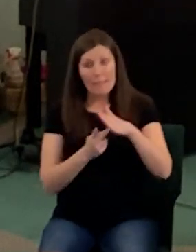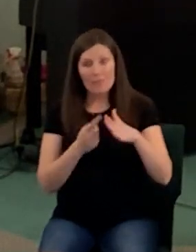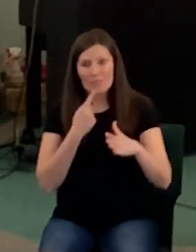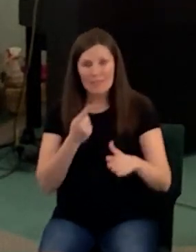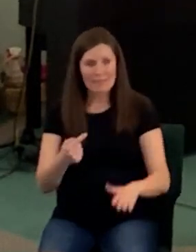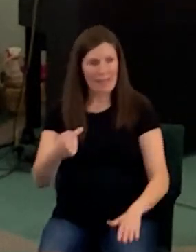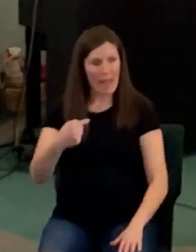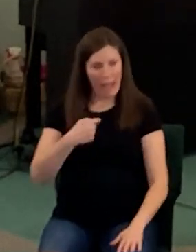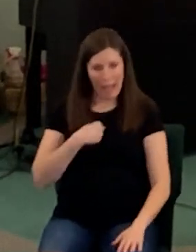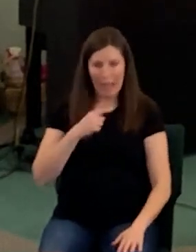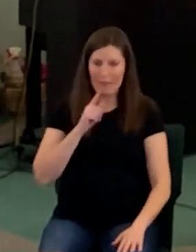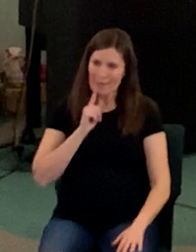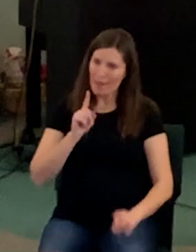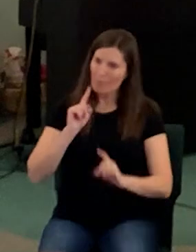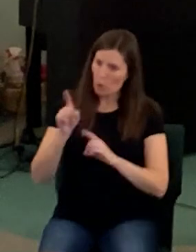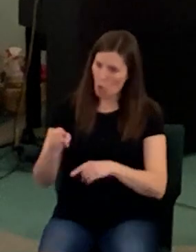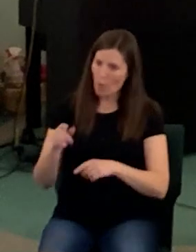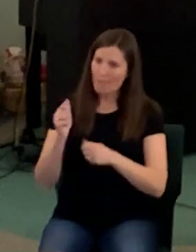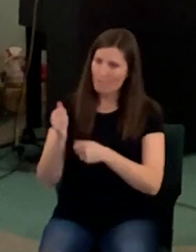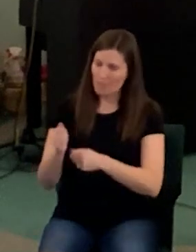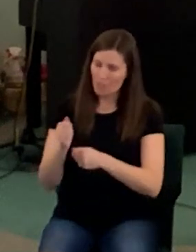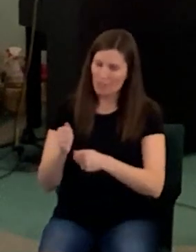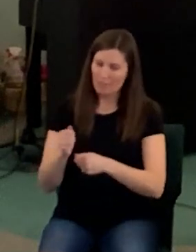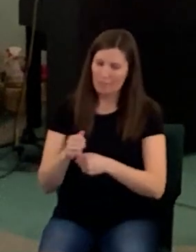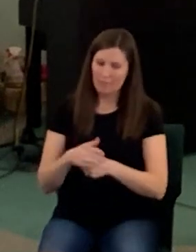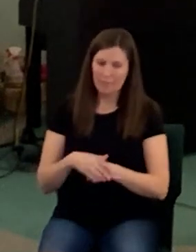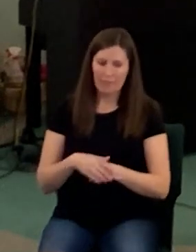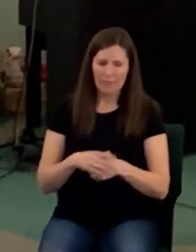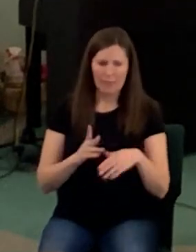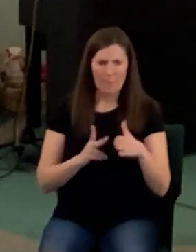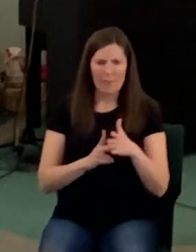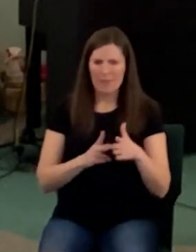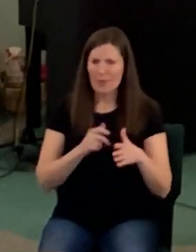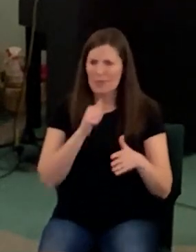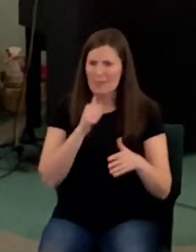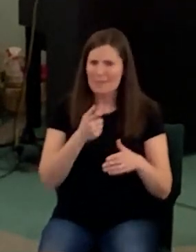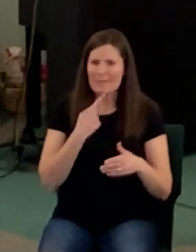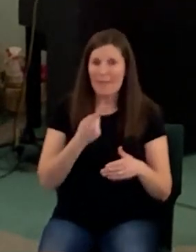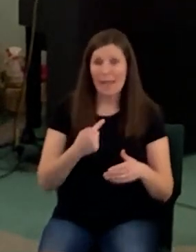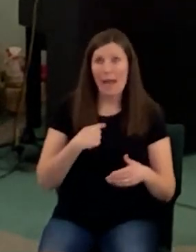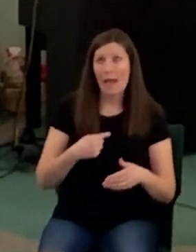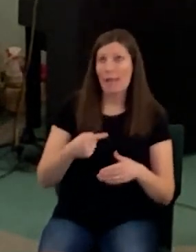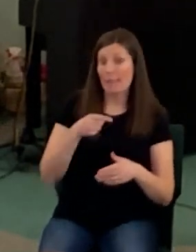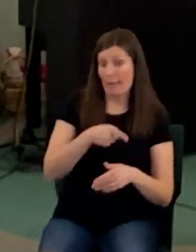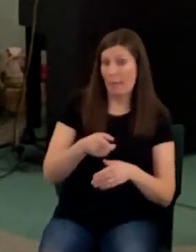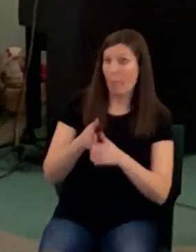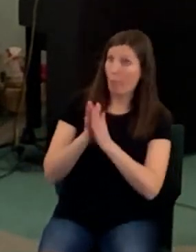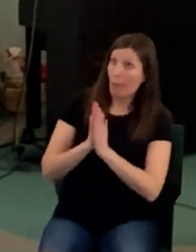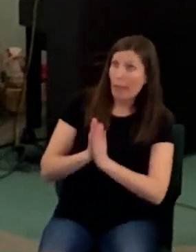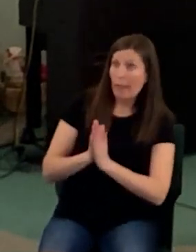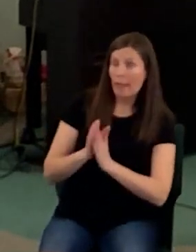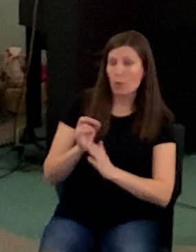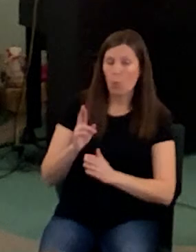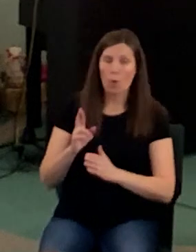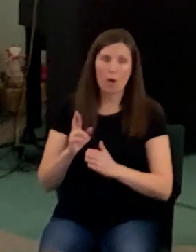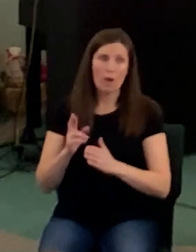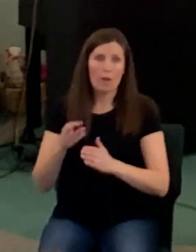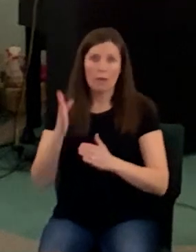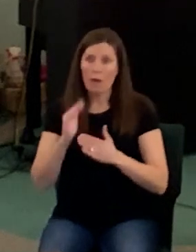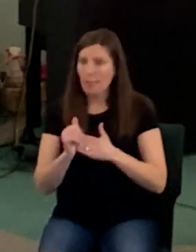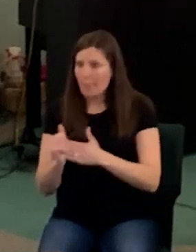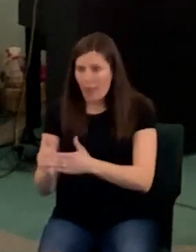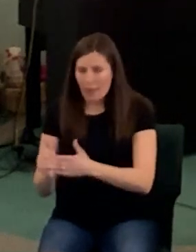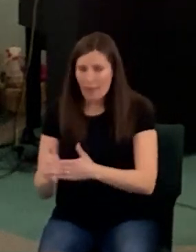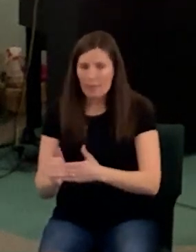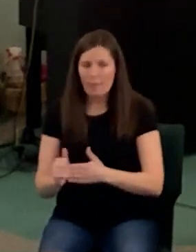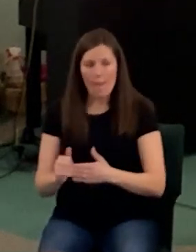going fishing. There's been no prayer, no direction, no spiritual sense of what was right and wrong. Peter just